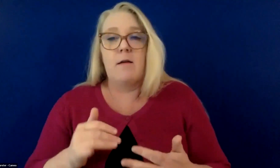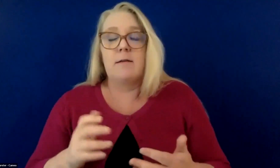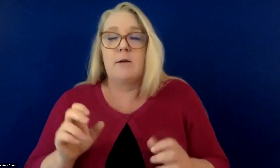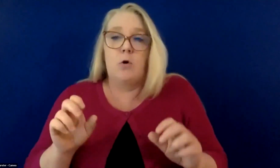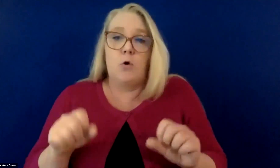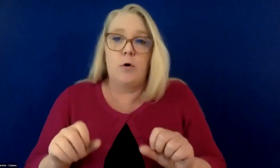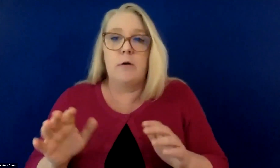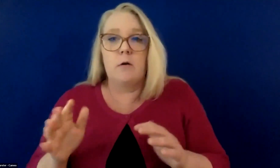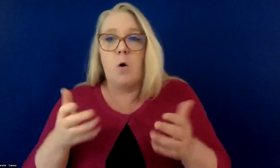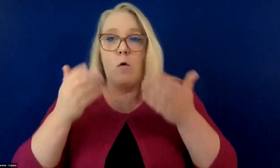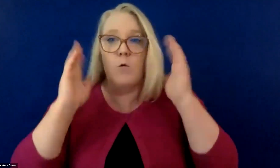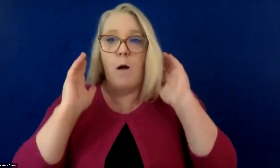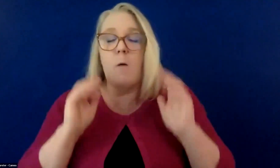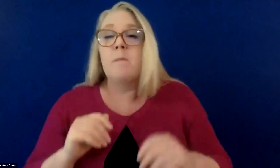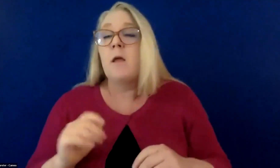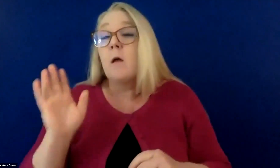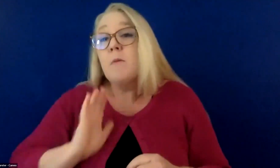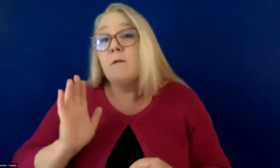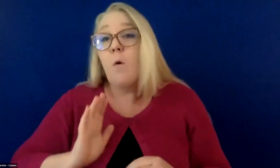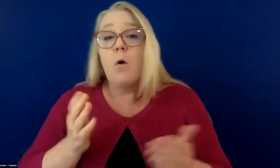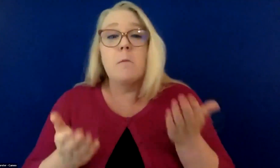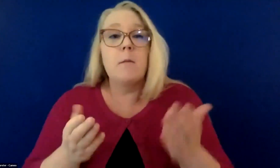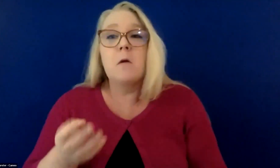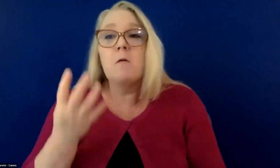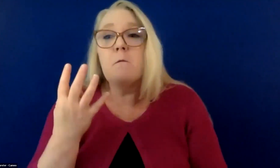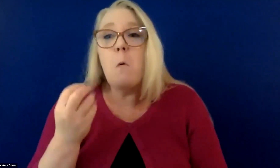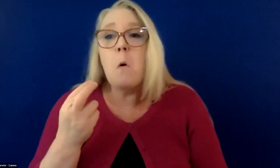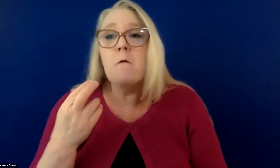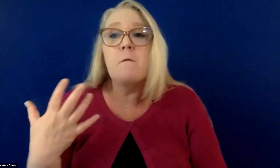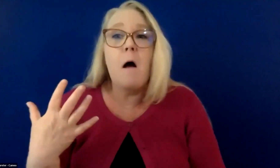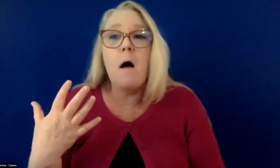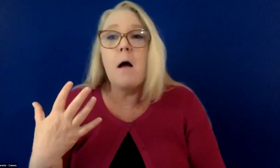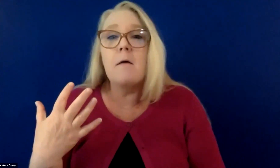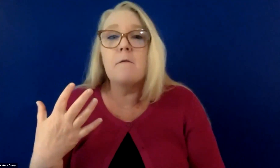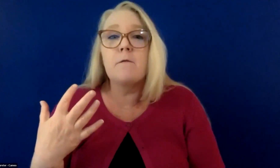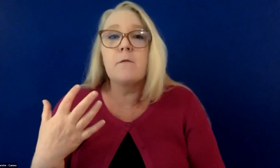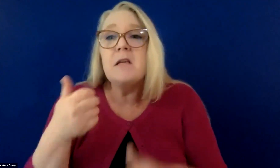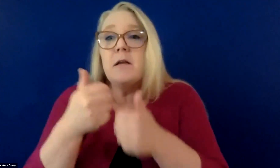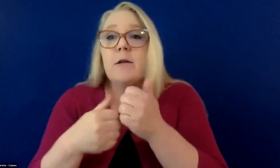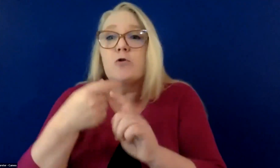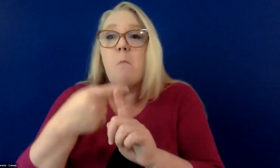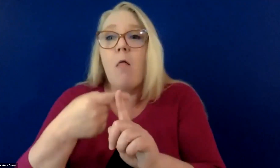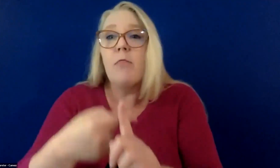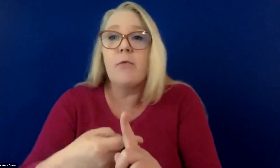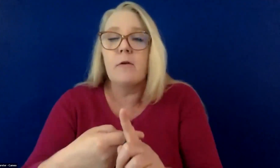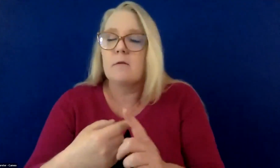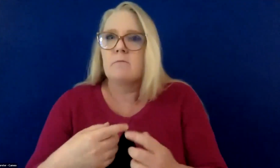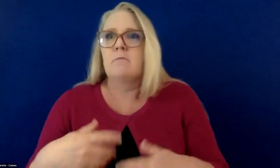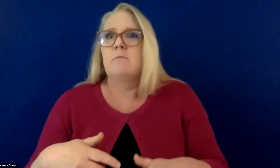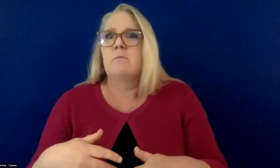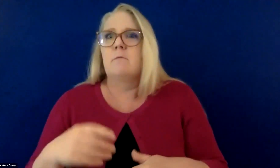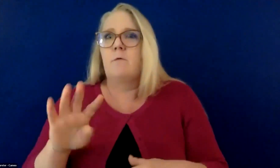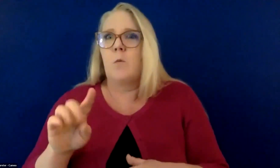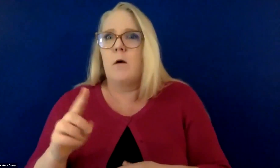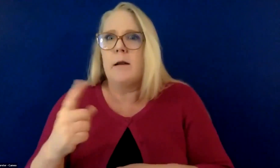overwhelm anything. When before we might have had 4 or 5 new vendorizations a month that we did as a regional center.